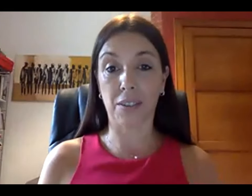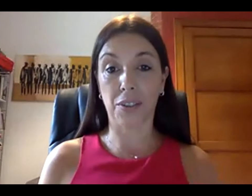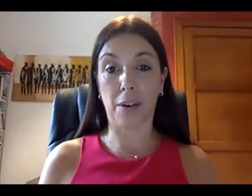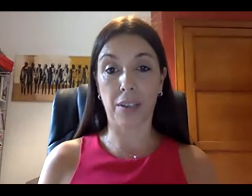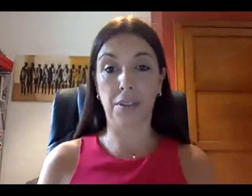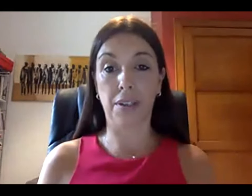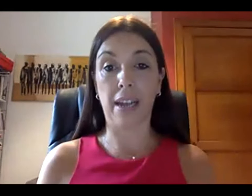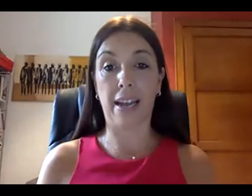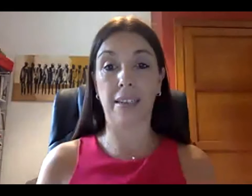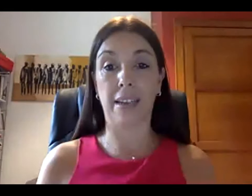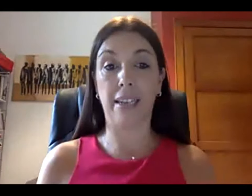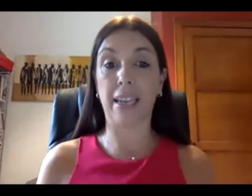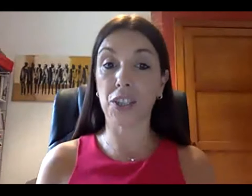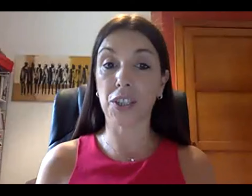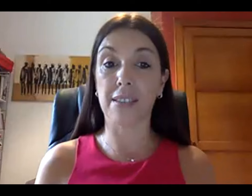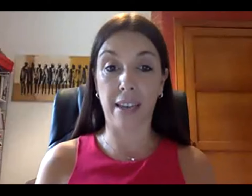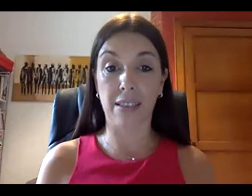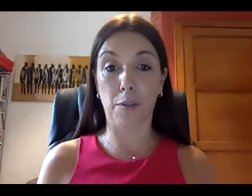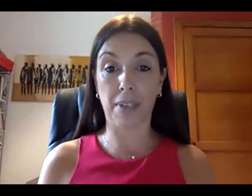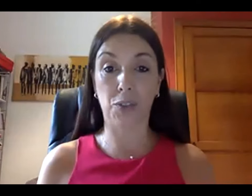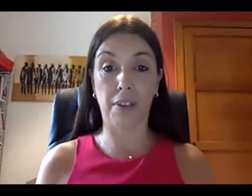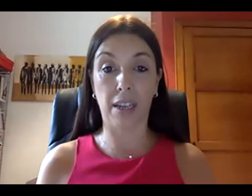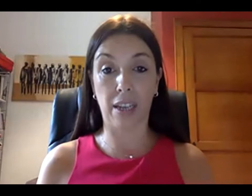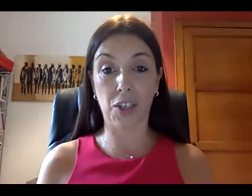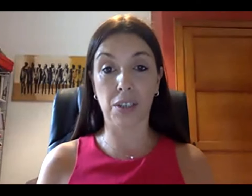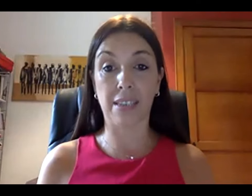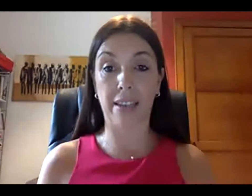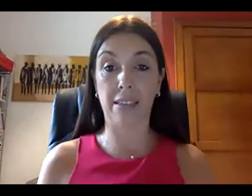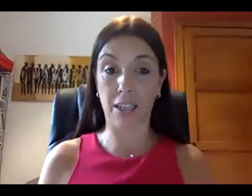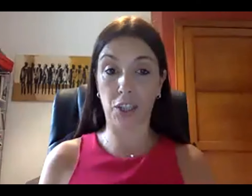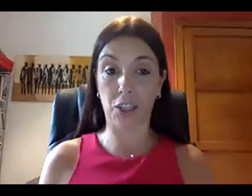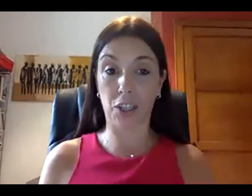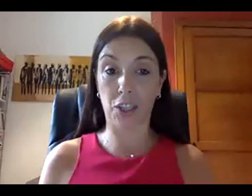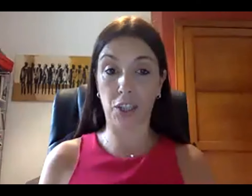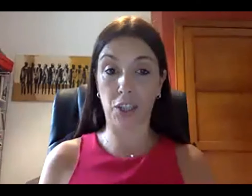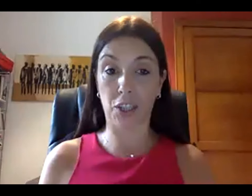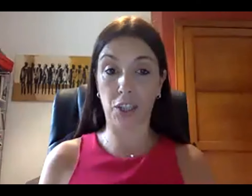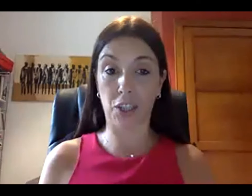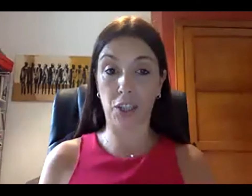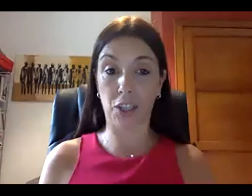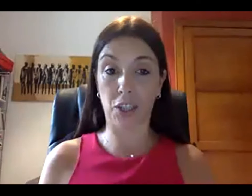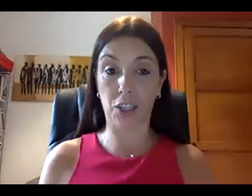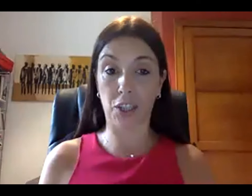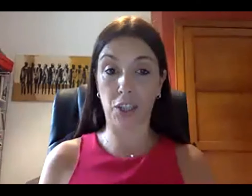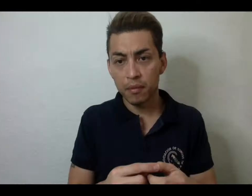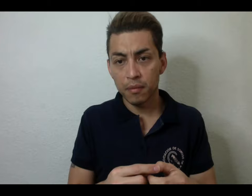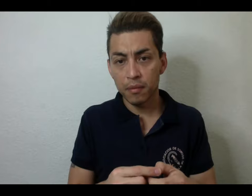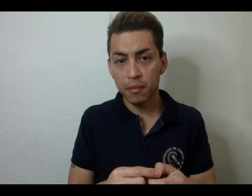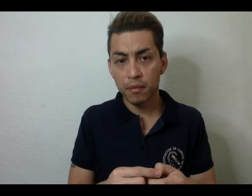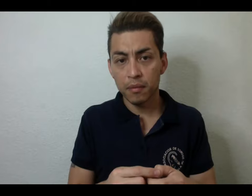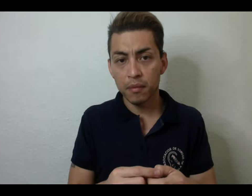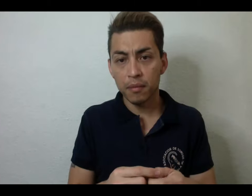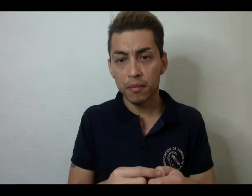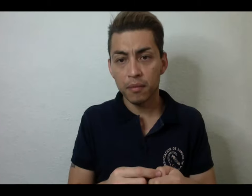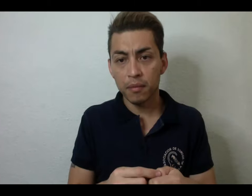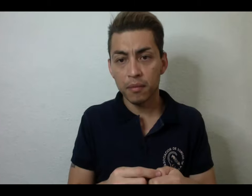Sector Director at Education and Science of the Ministry of Education, Science, Culture and Sports in Curaçao, Dr.